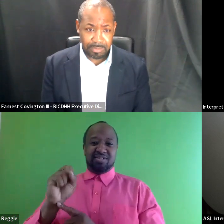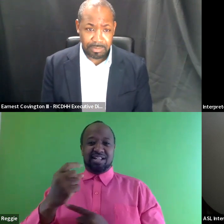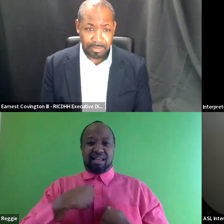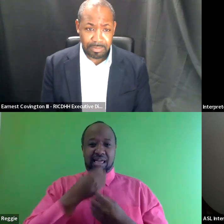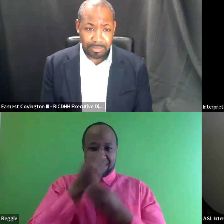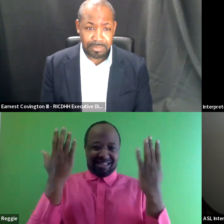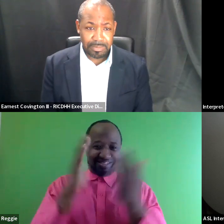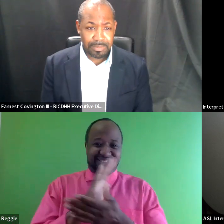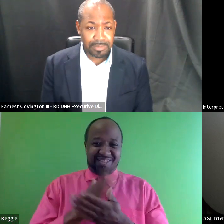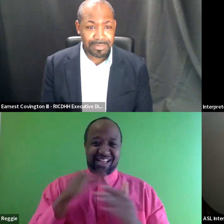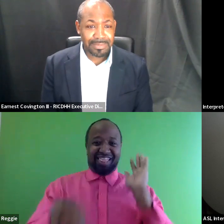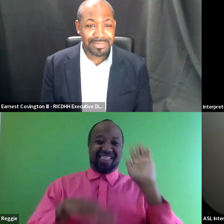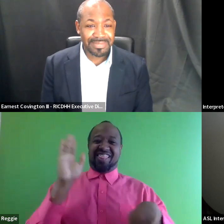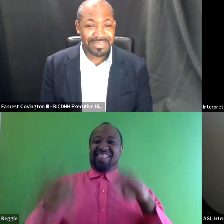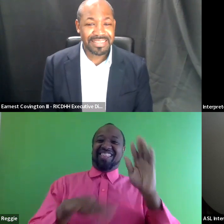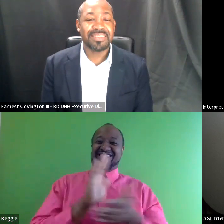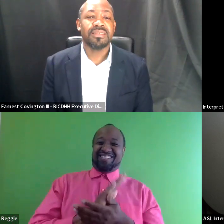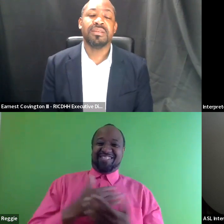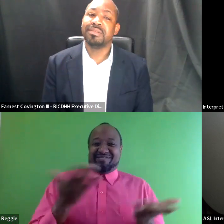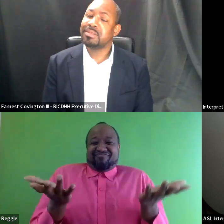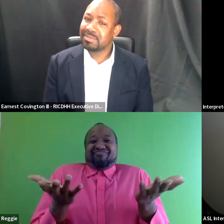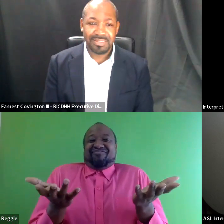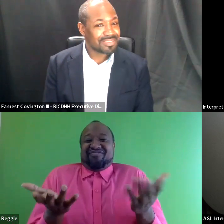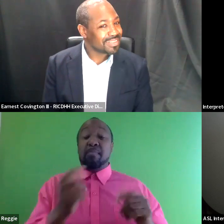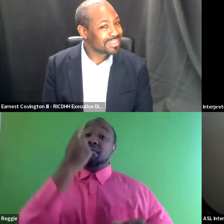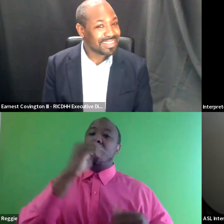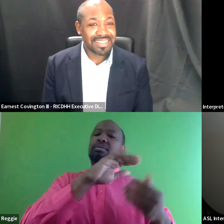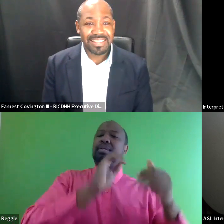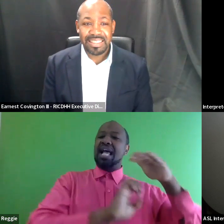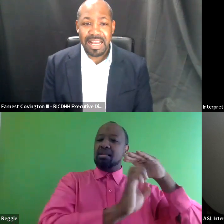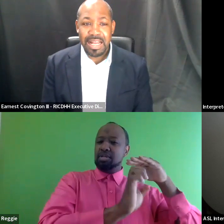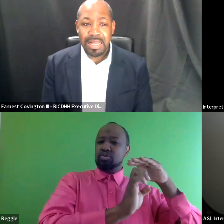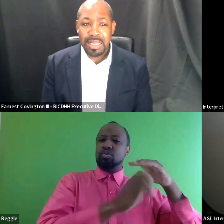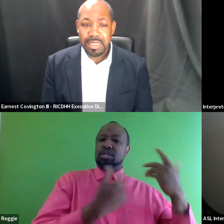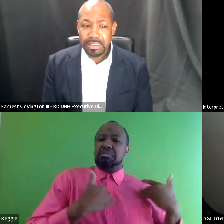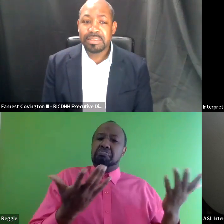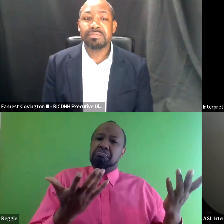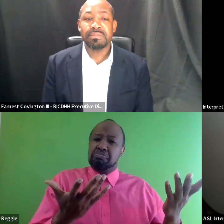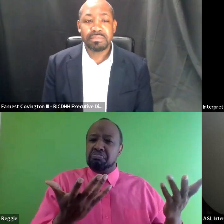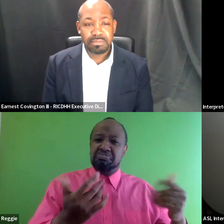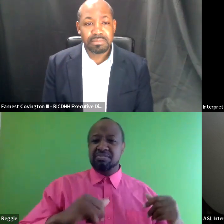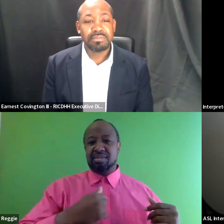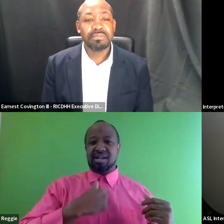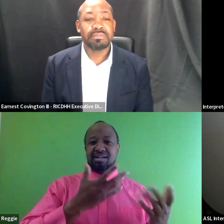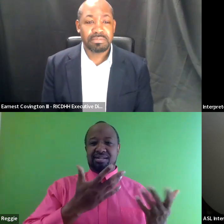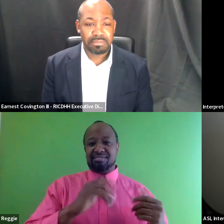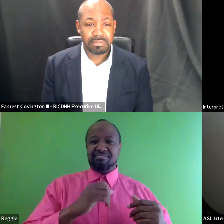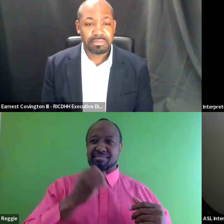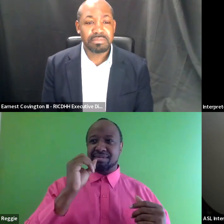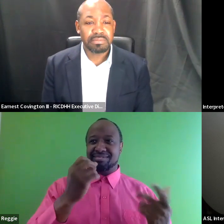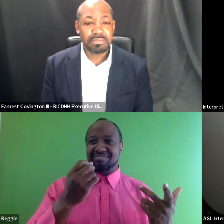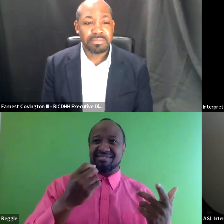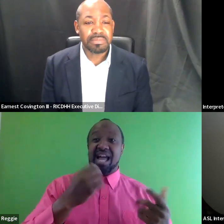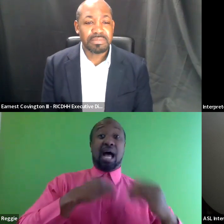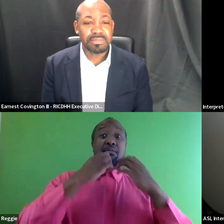schooling there. So elementary through high school. That was my experience. I just really felt, not